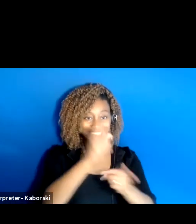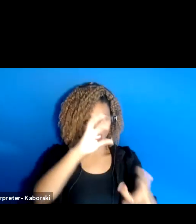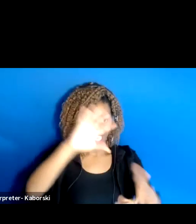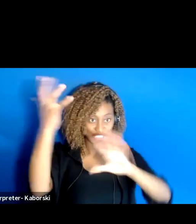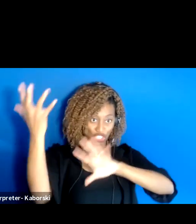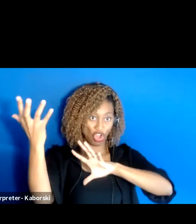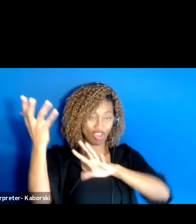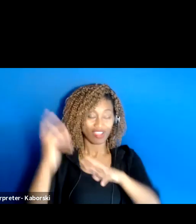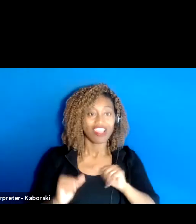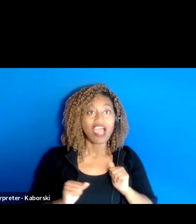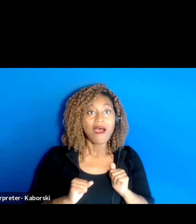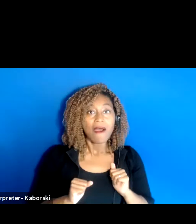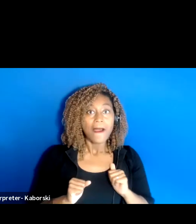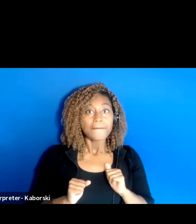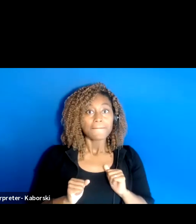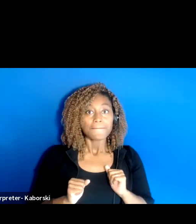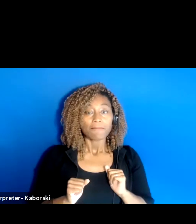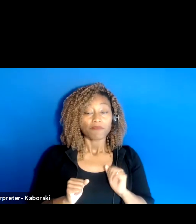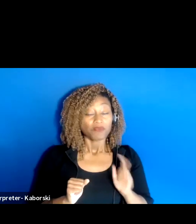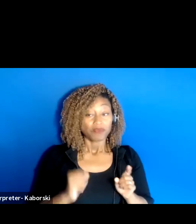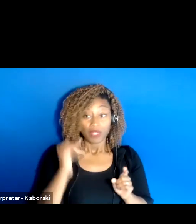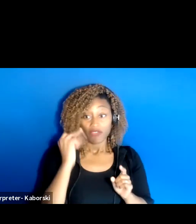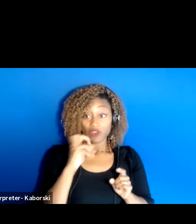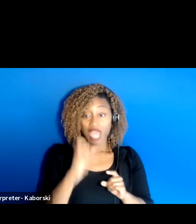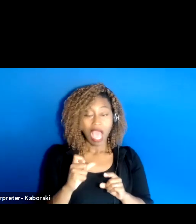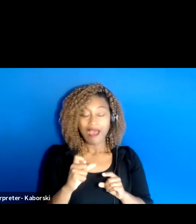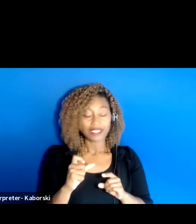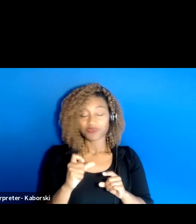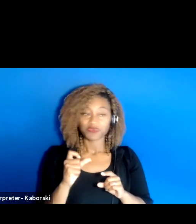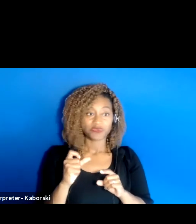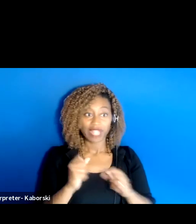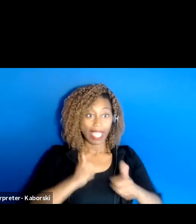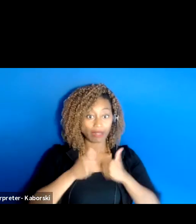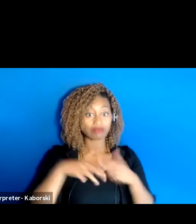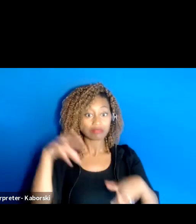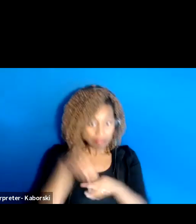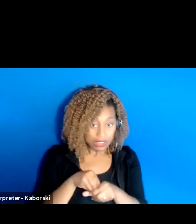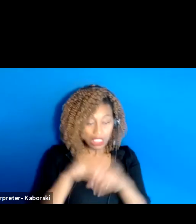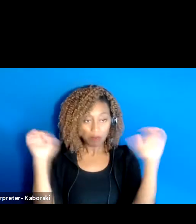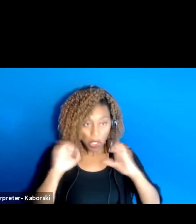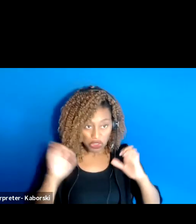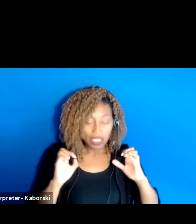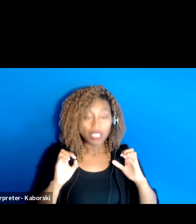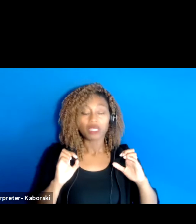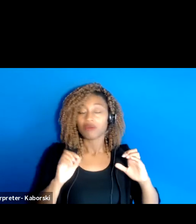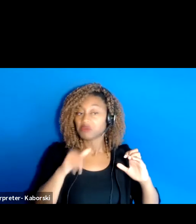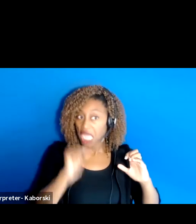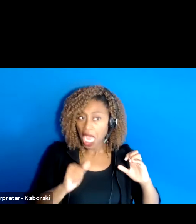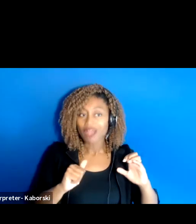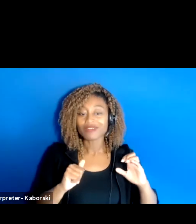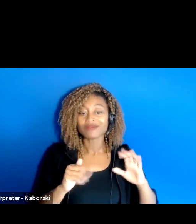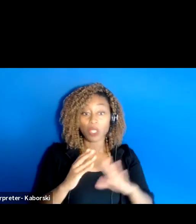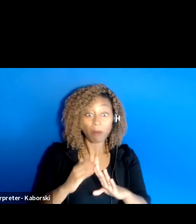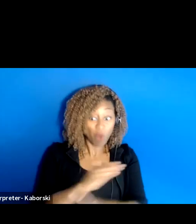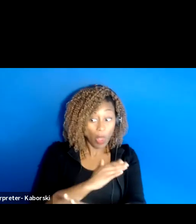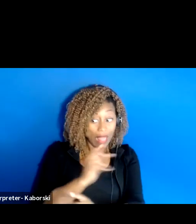so when we're not actively in a disaster, we meet monthly and